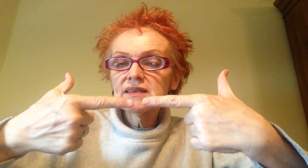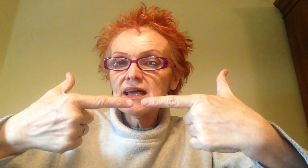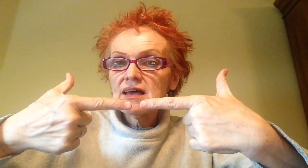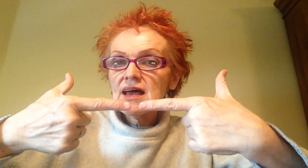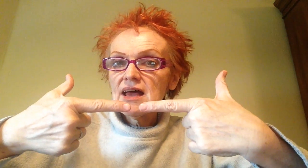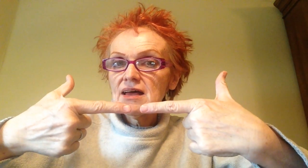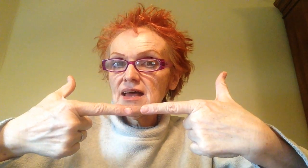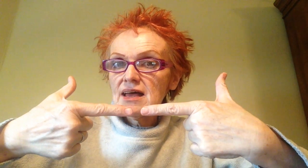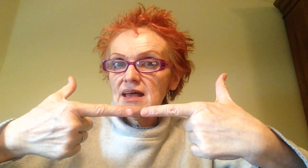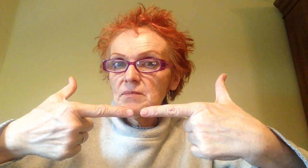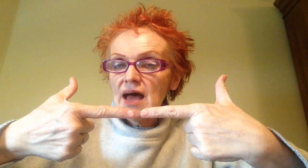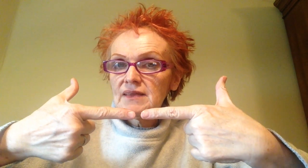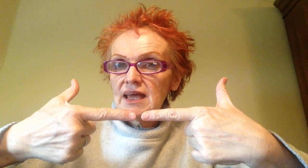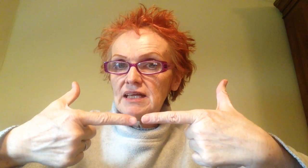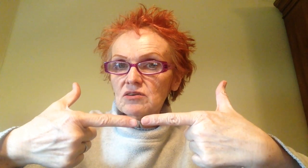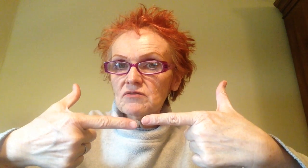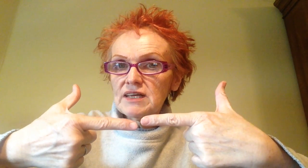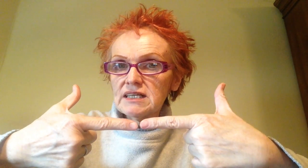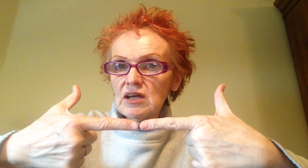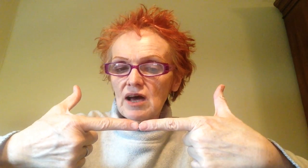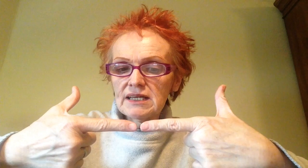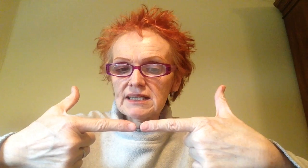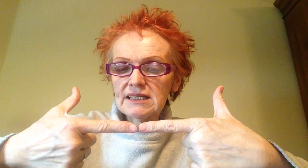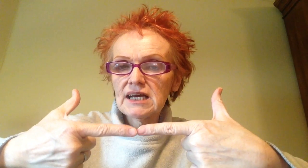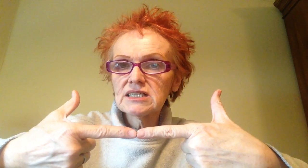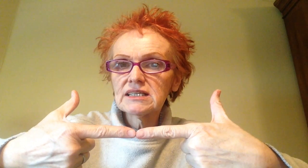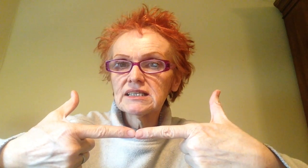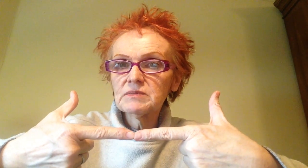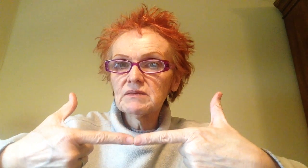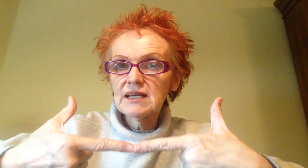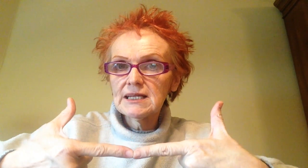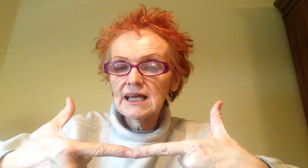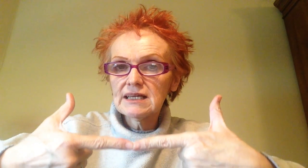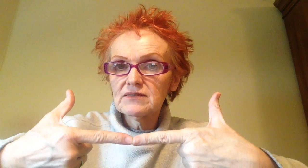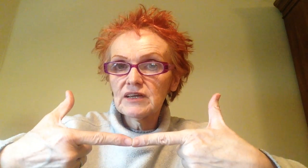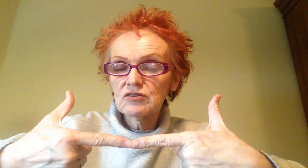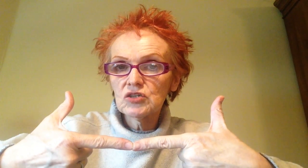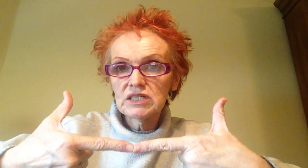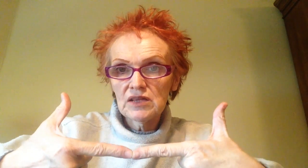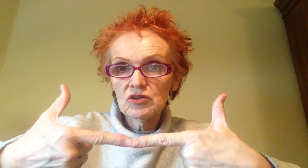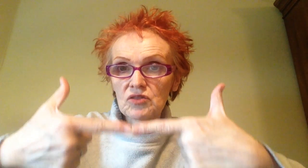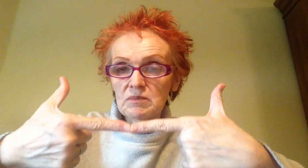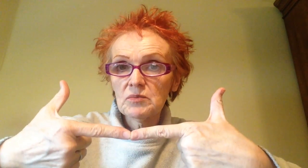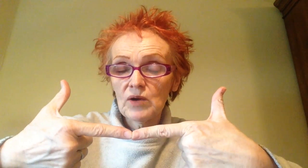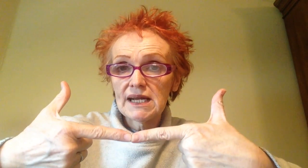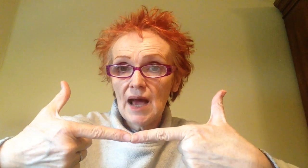the back of the hands are facing the audience, and touch the tips of the index fingers to each other, and your thumbs are pointing